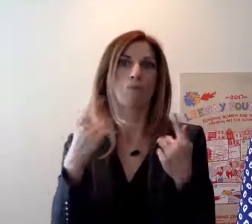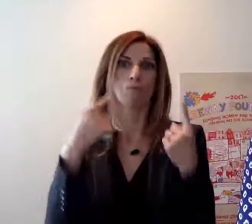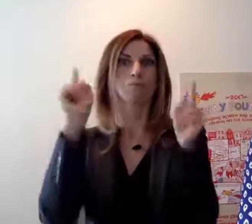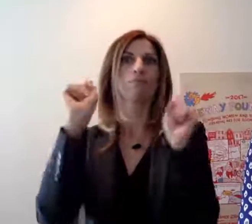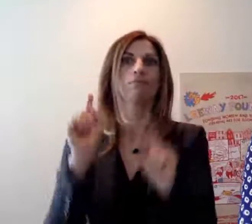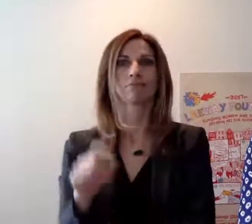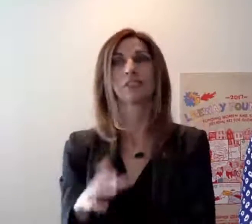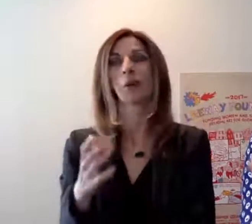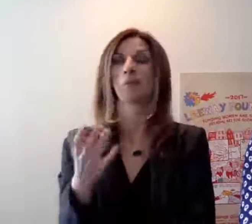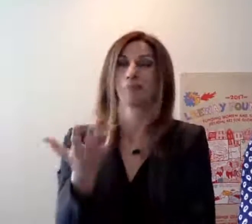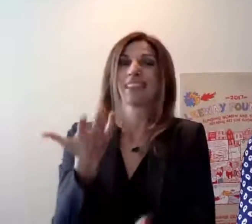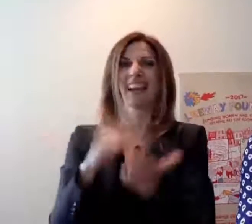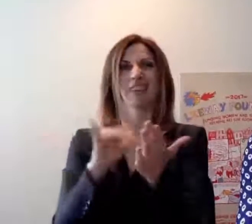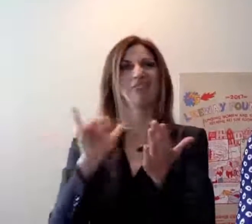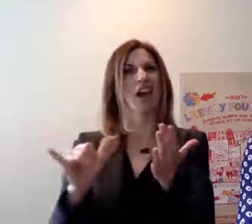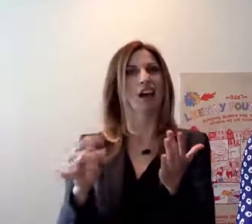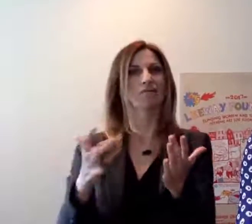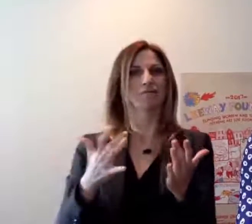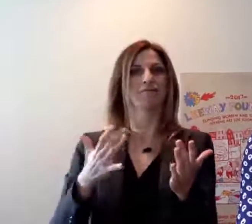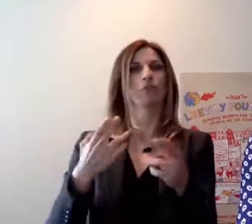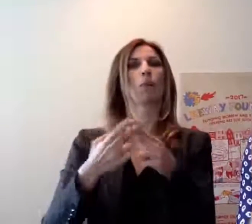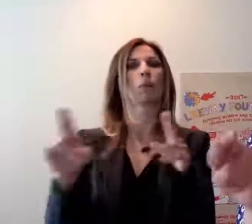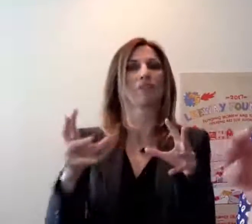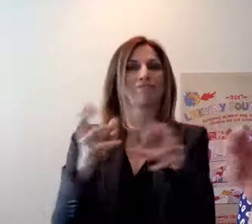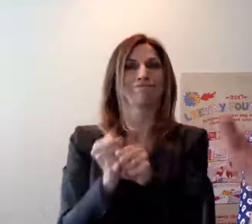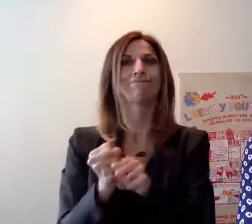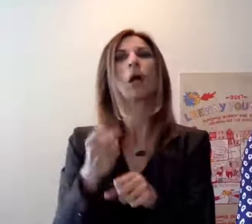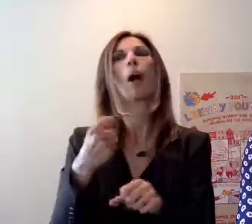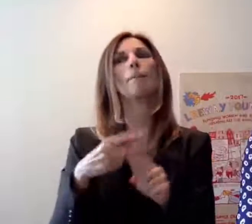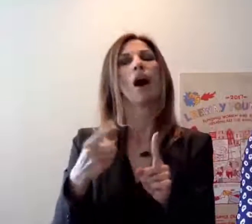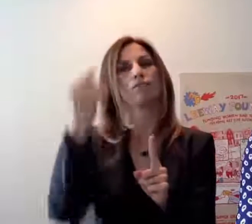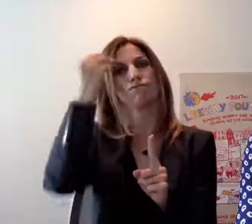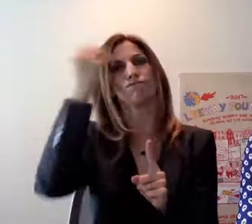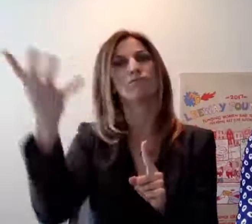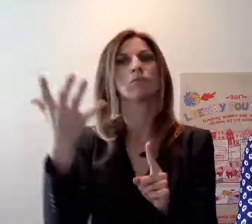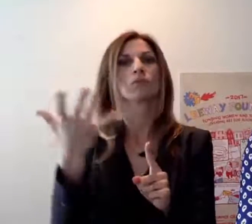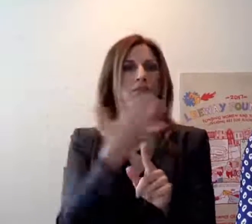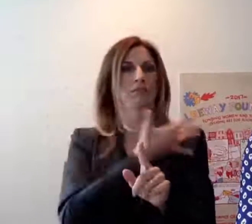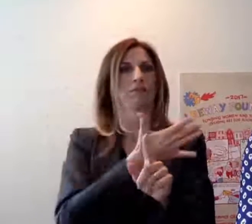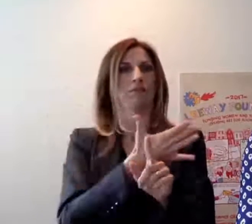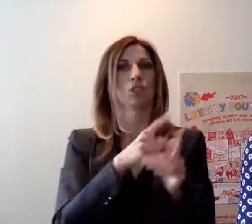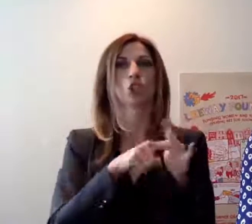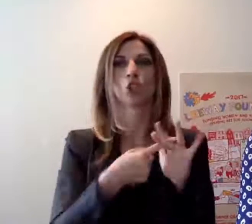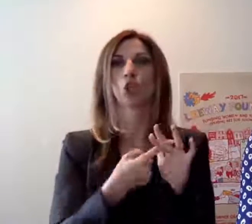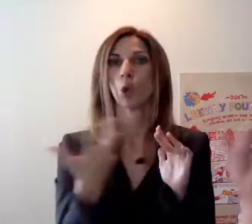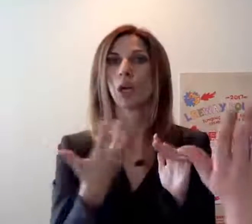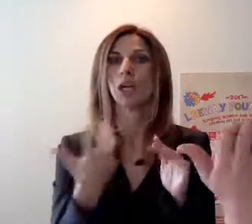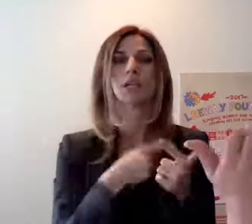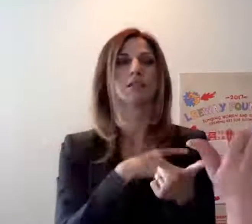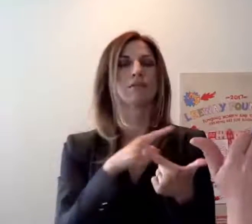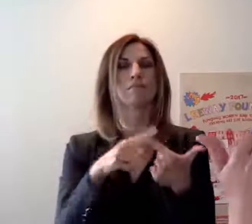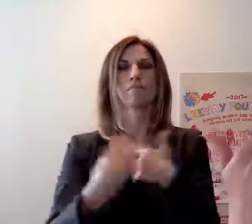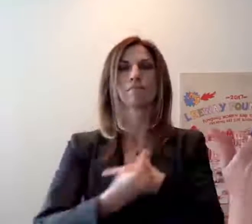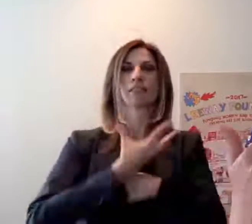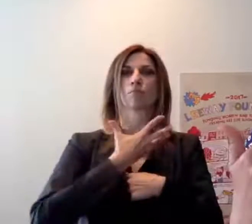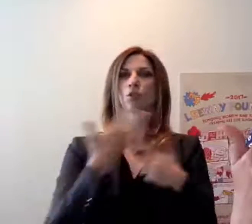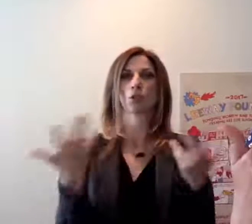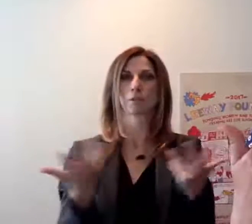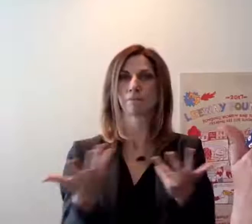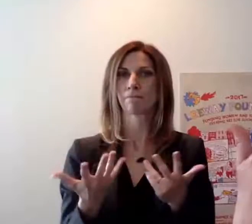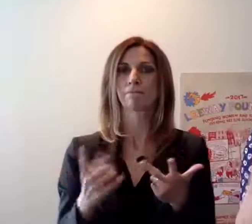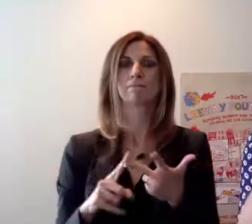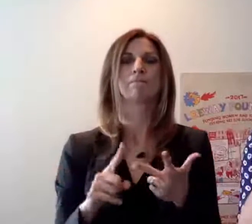So again, that is a brief summary, but it gives you kind of a sense where I talked about where I started, what the inspiration was,